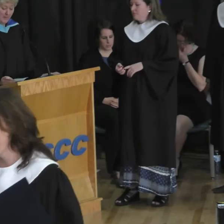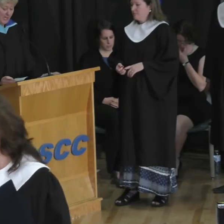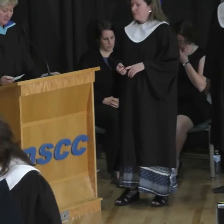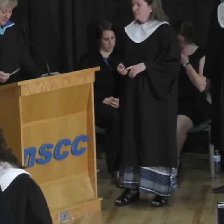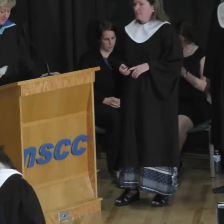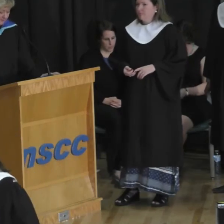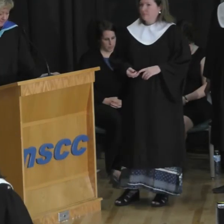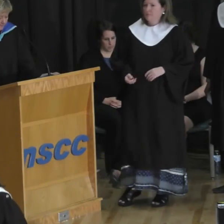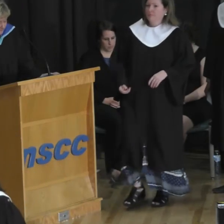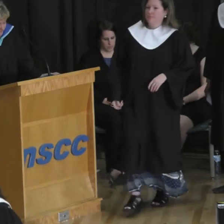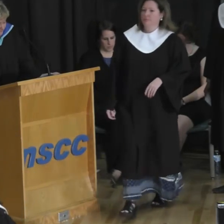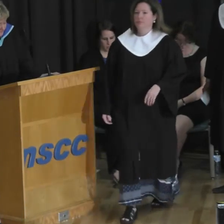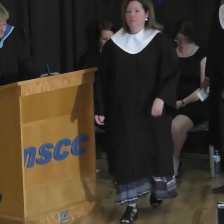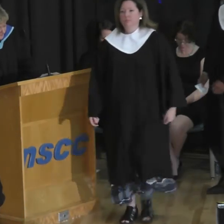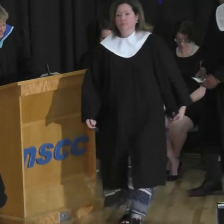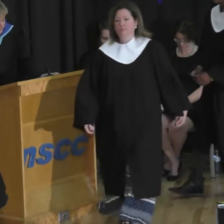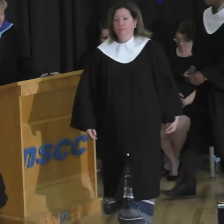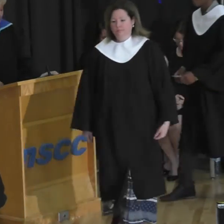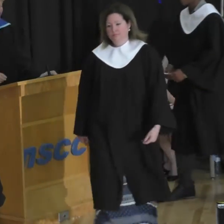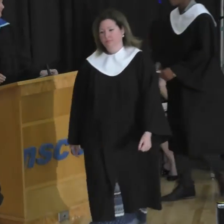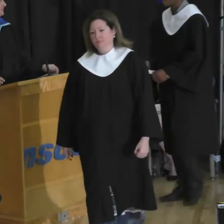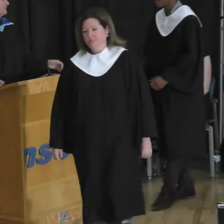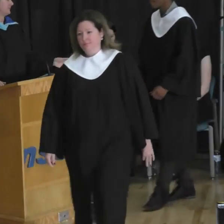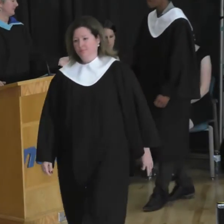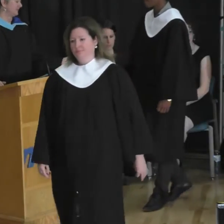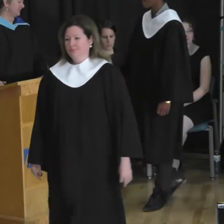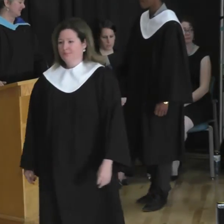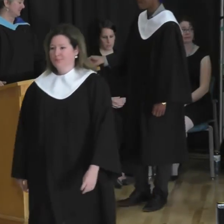Amanda Miles.